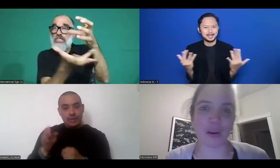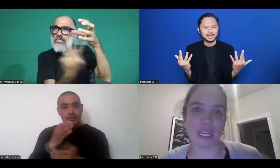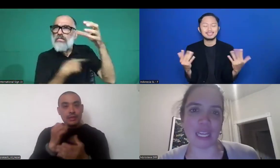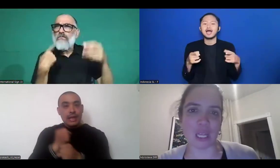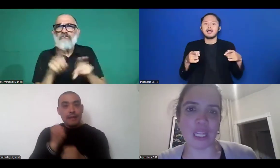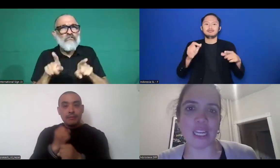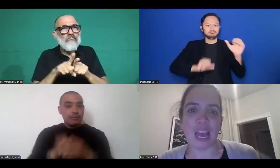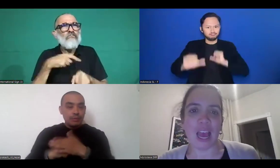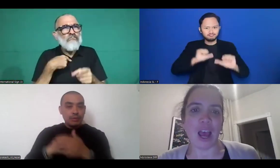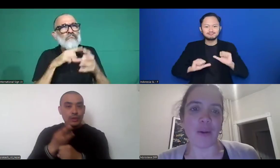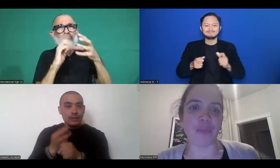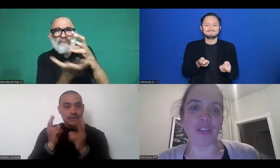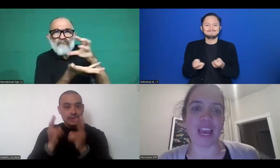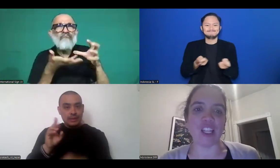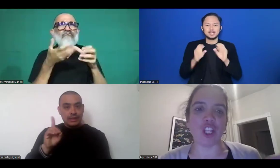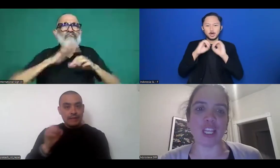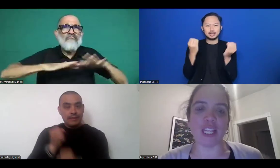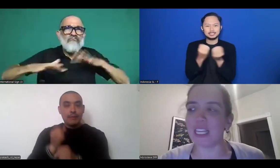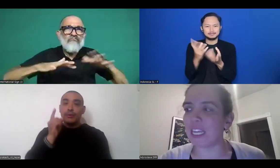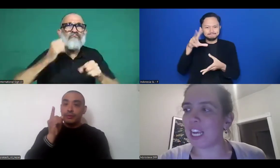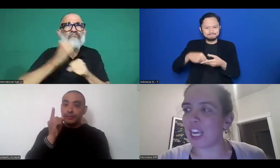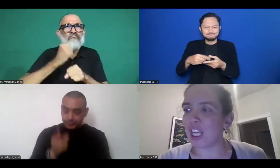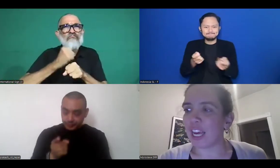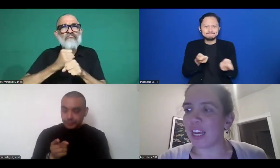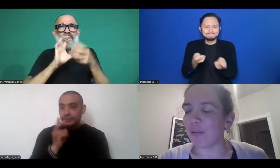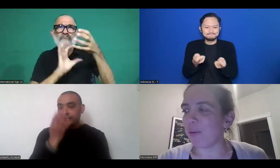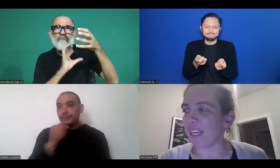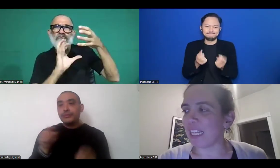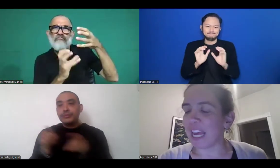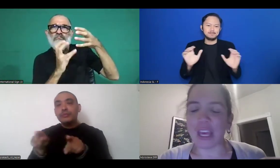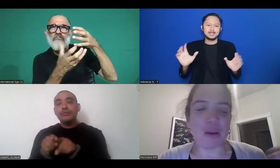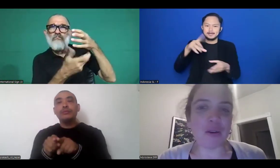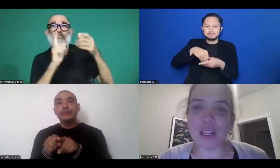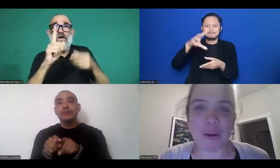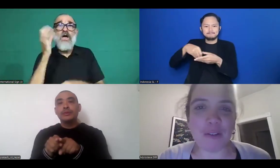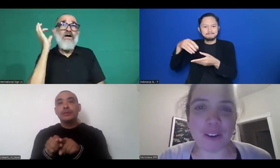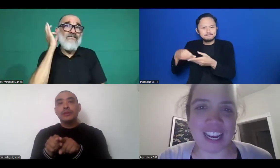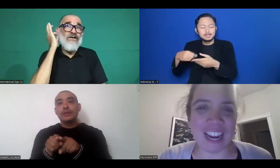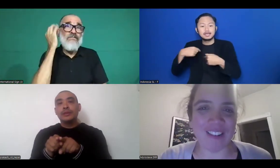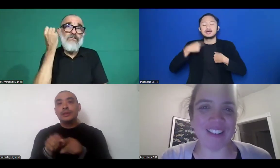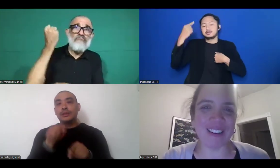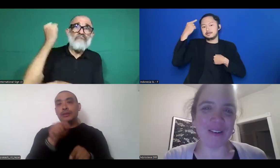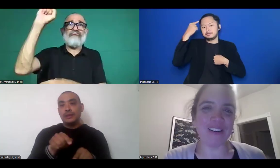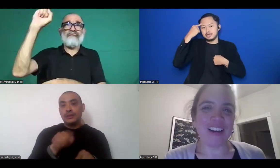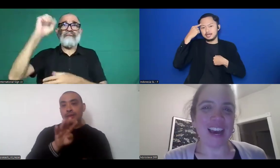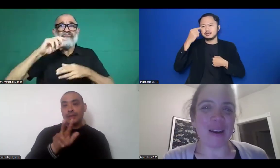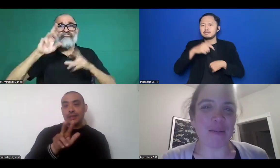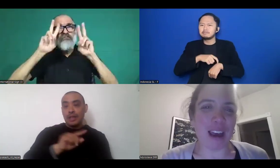whole organization. And just, oh my goodness, I think it was only about 48 hours